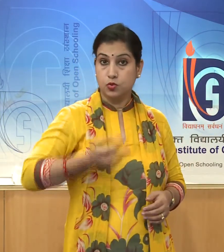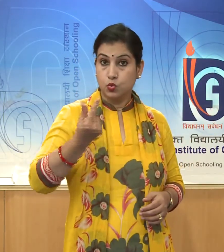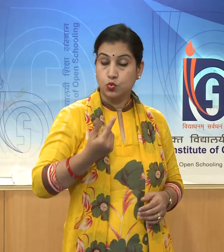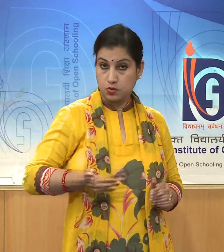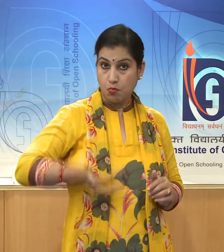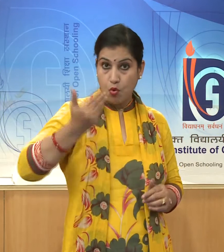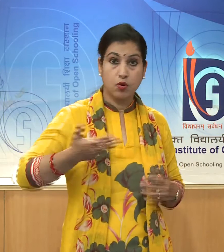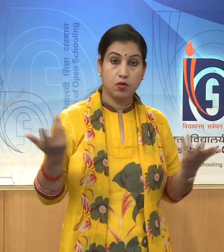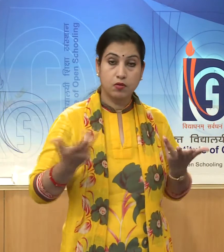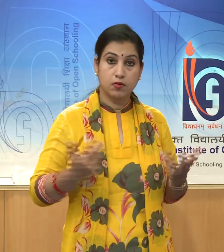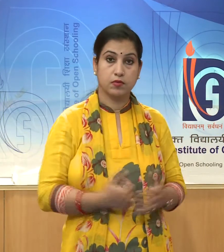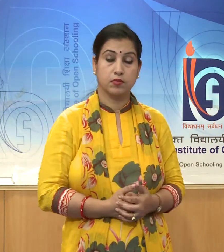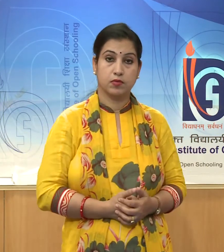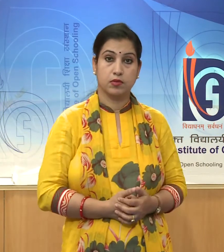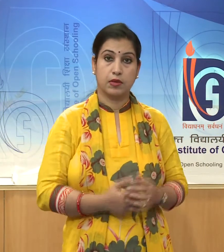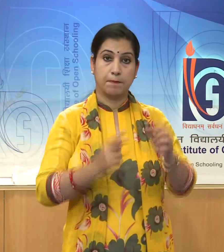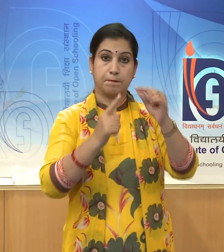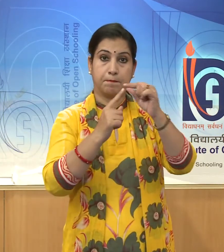for him was pastel.